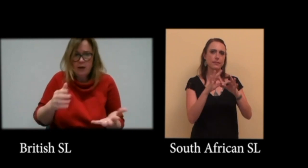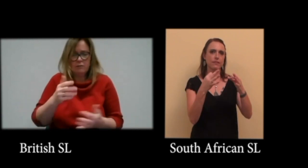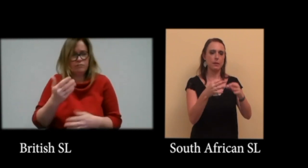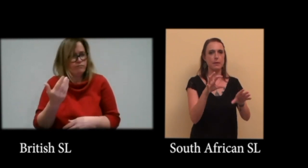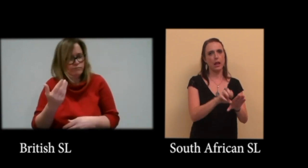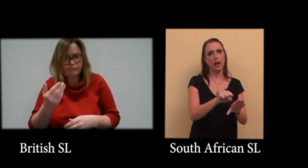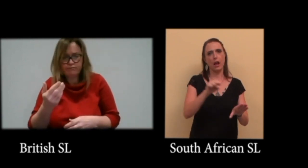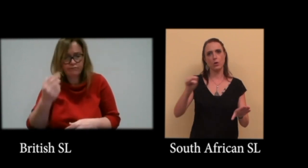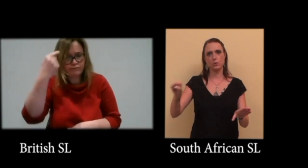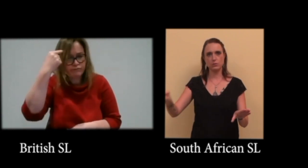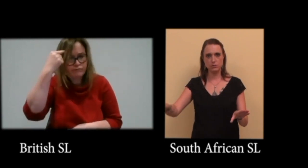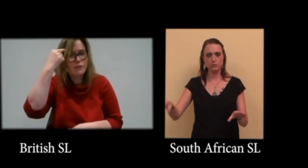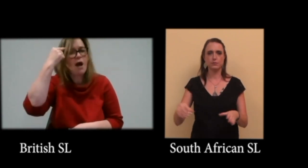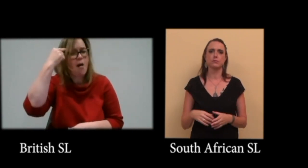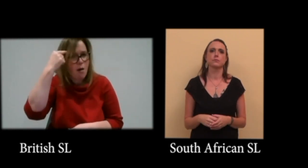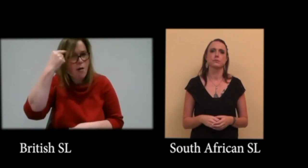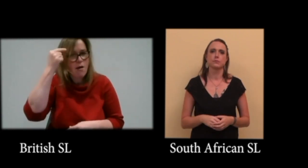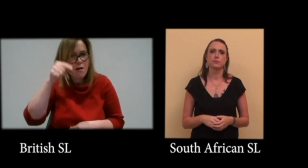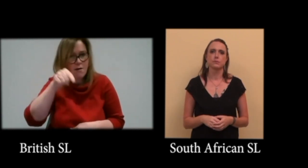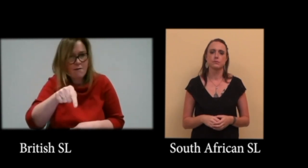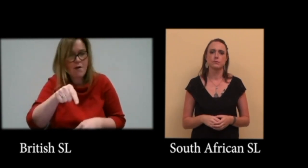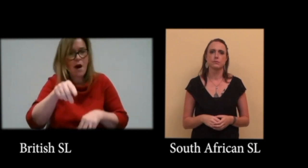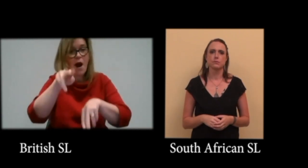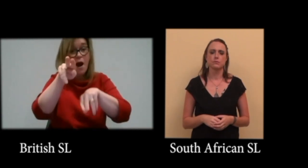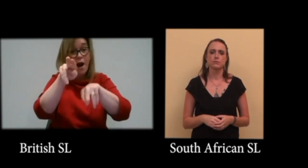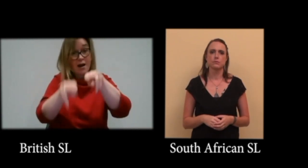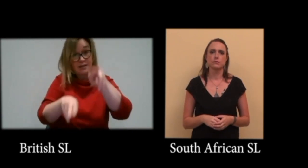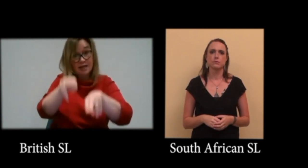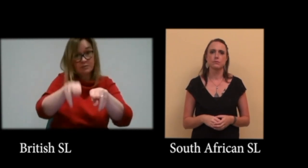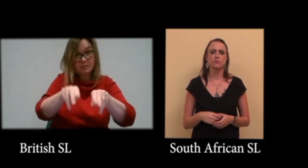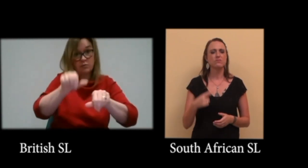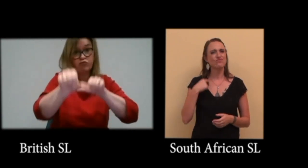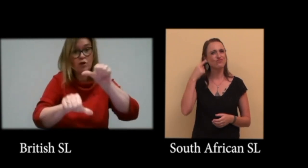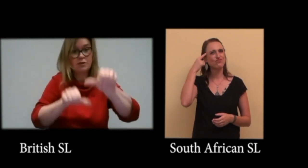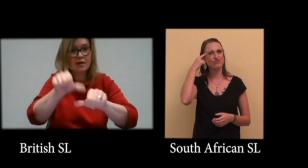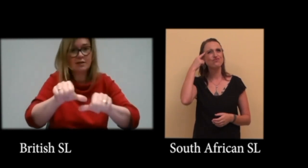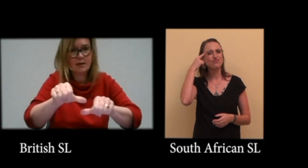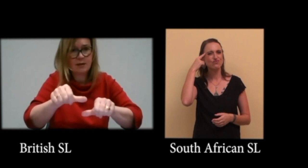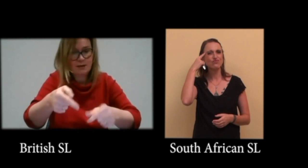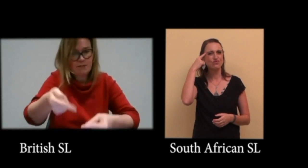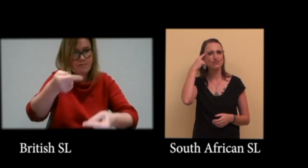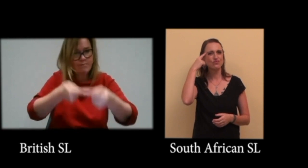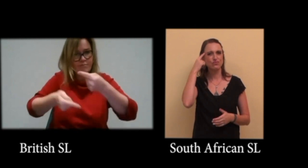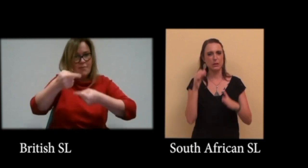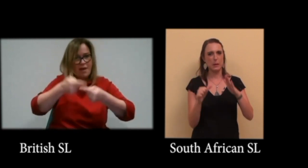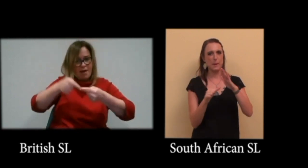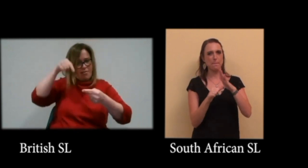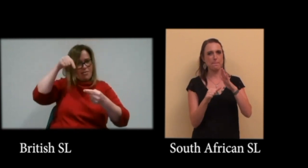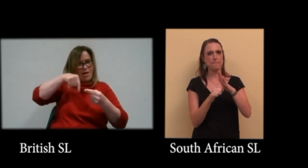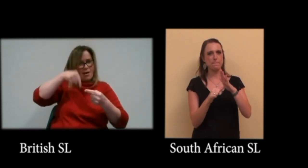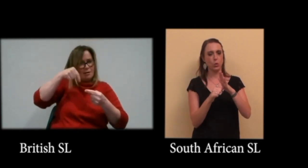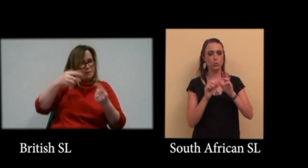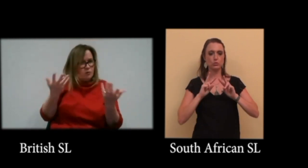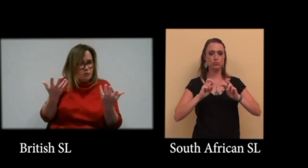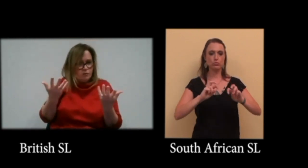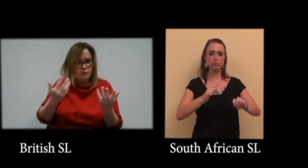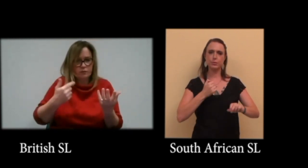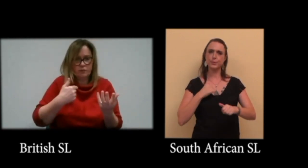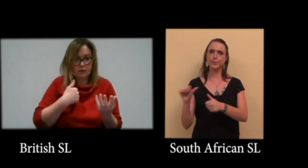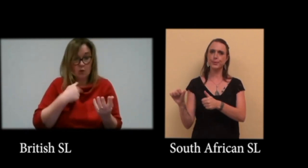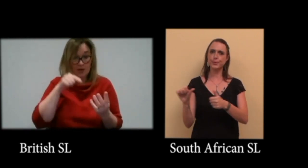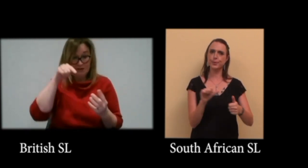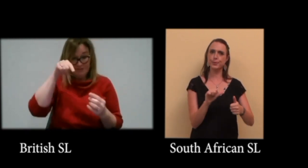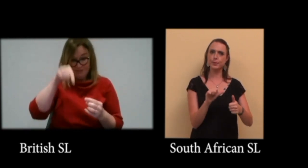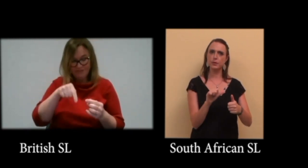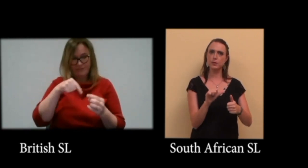children being taken away from the deaf parents. So I thought it was important to go